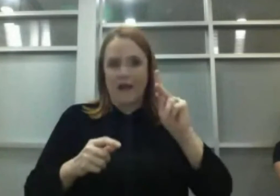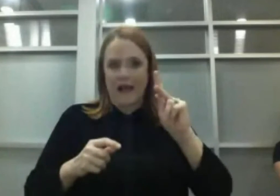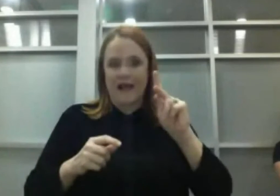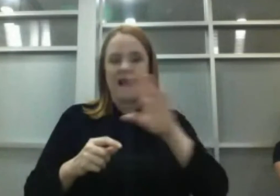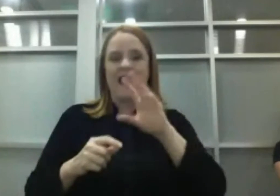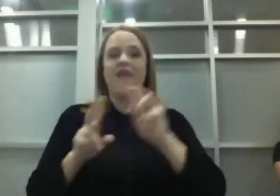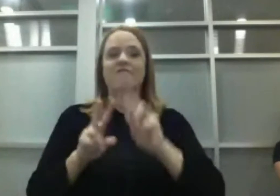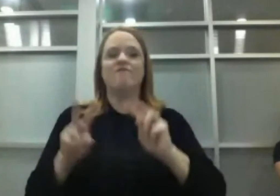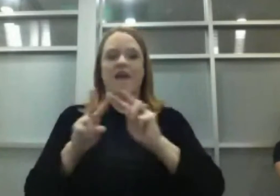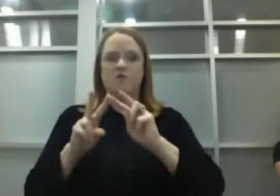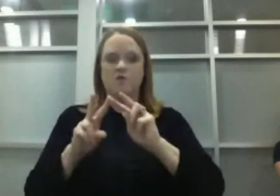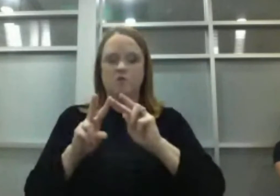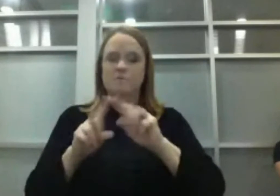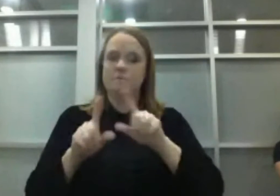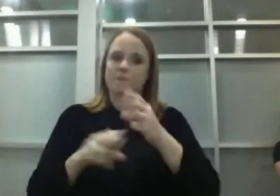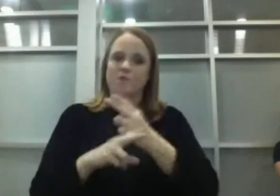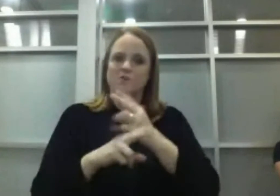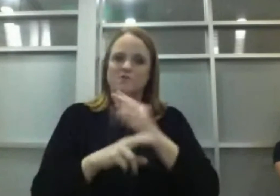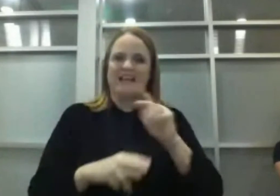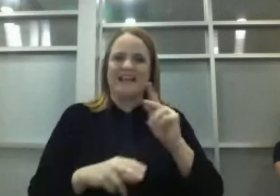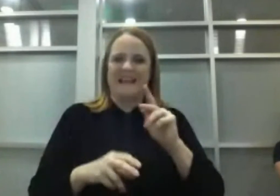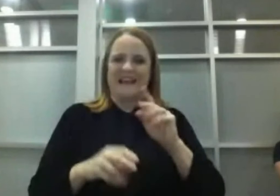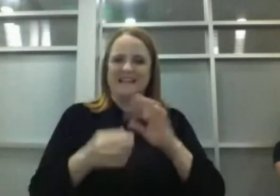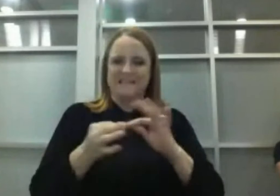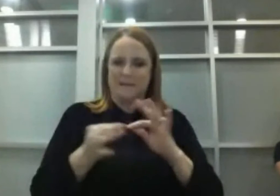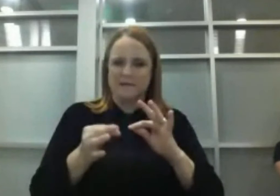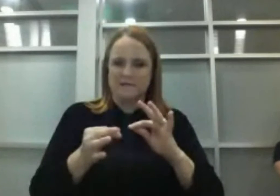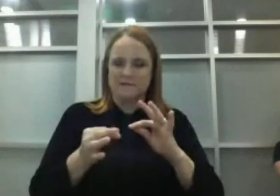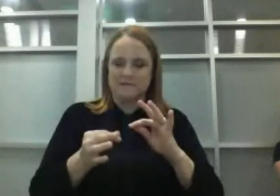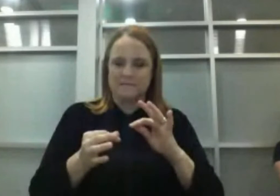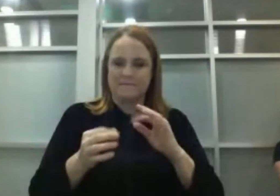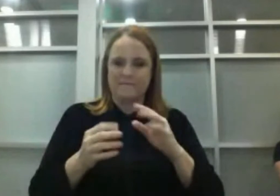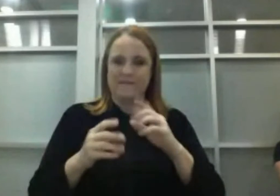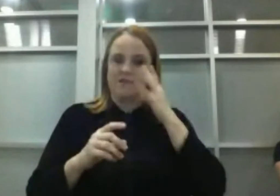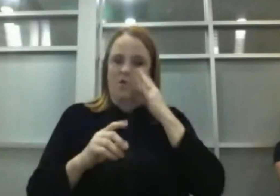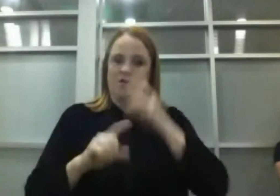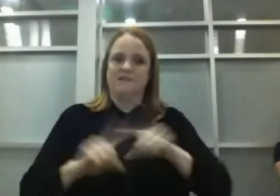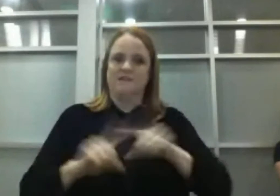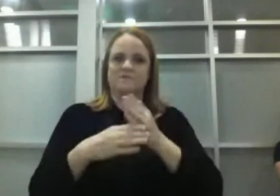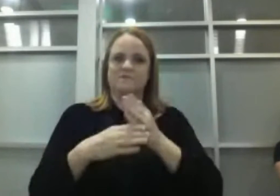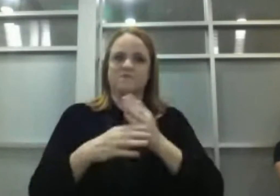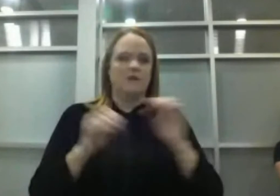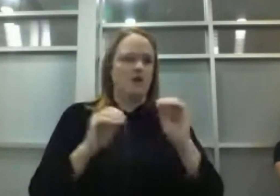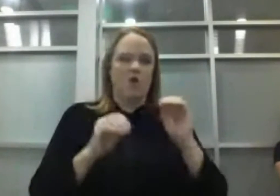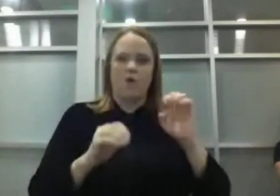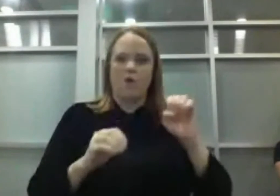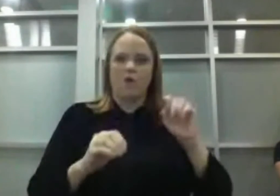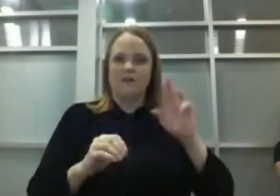statement, tell the difference between no entry in the map and the entry has a nil value.